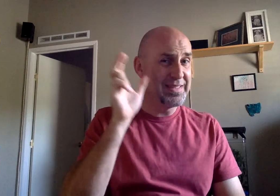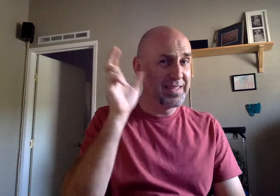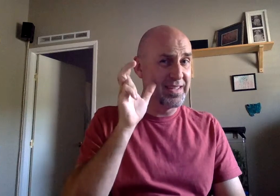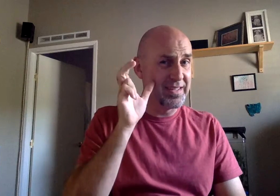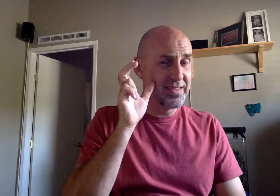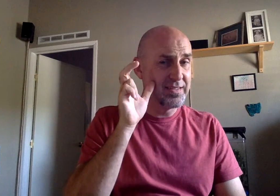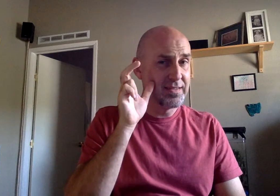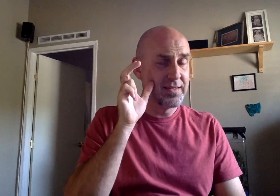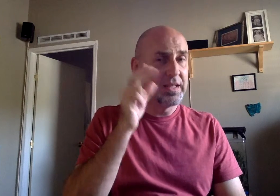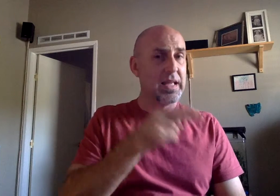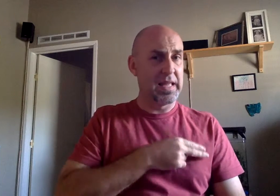listening.